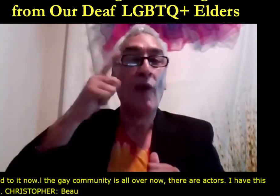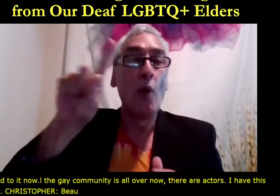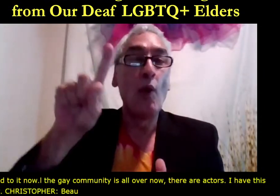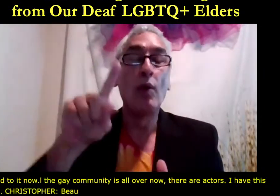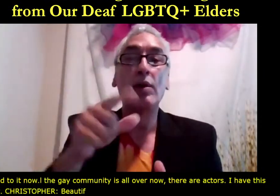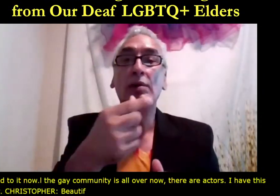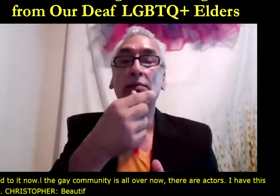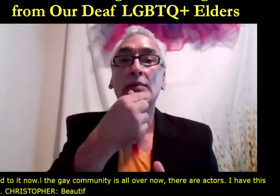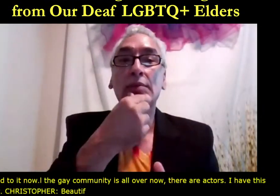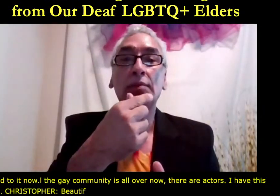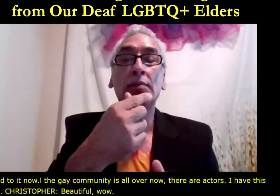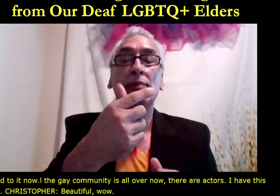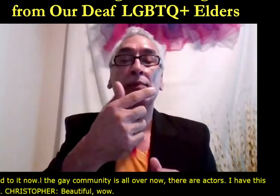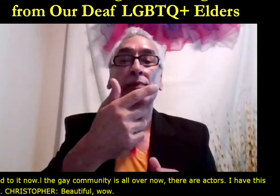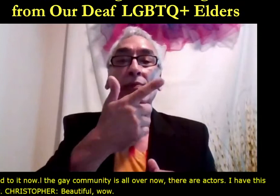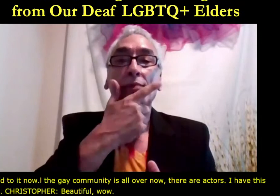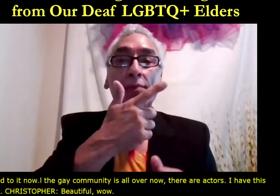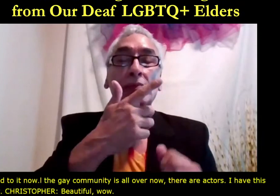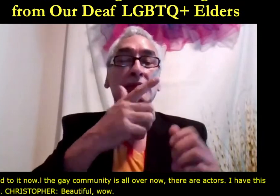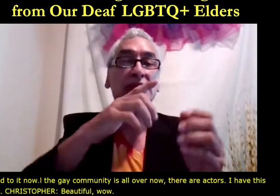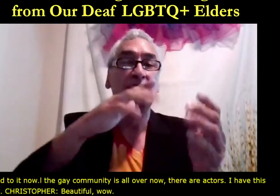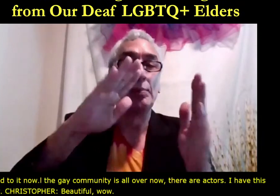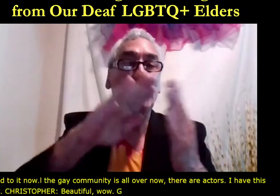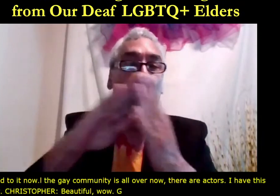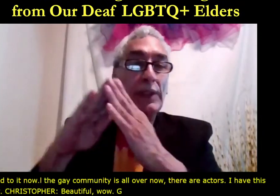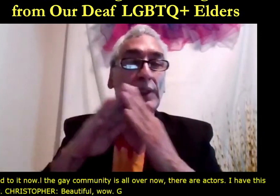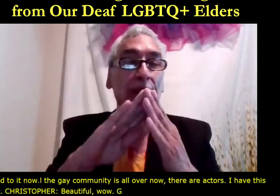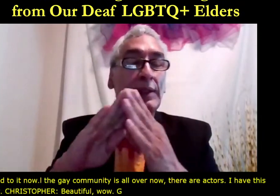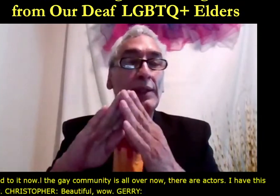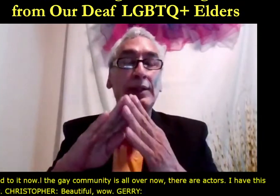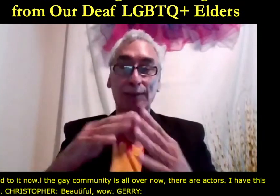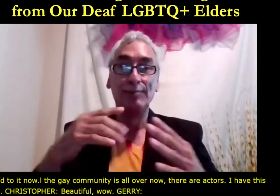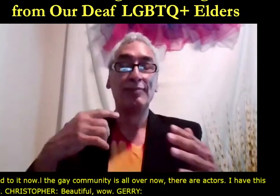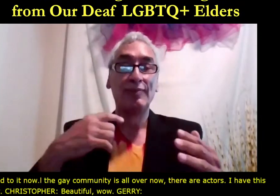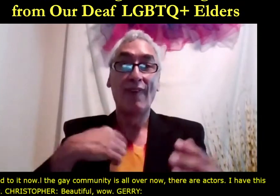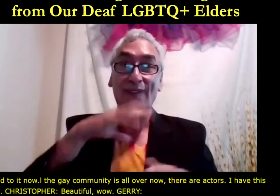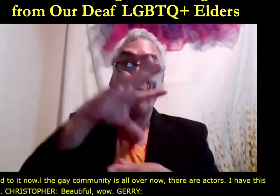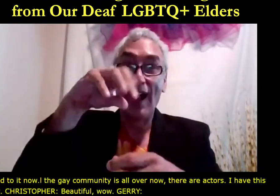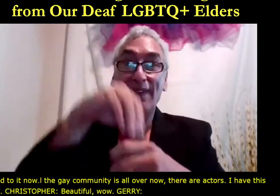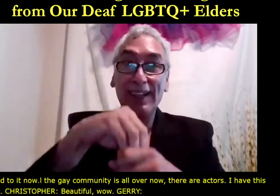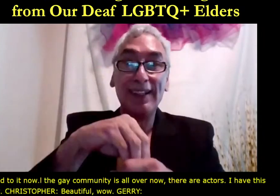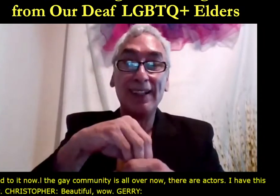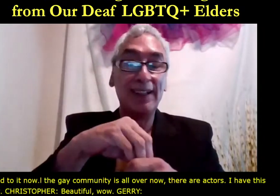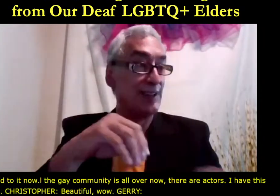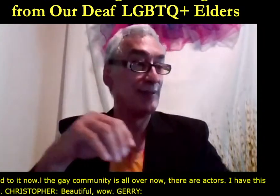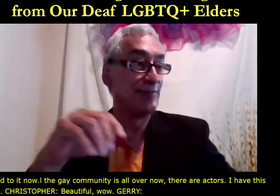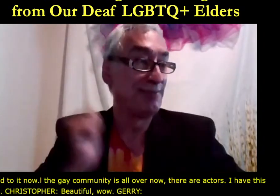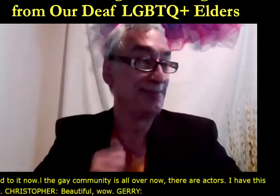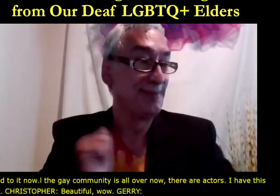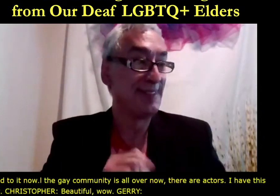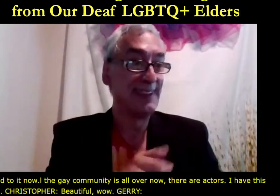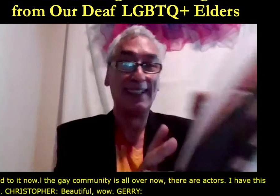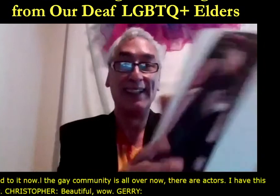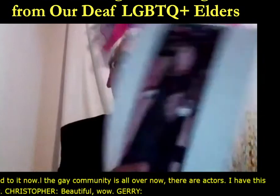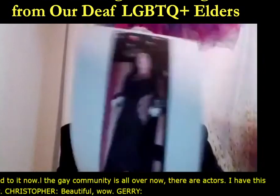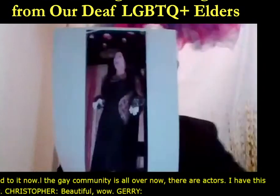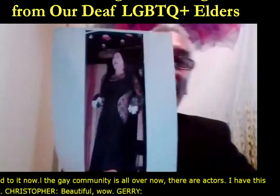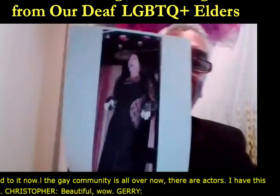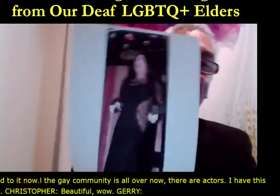in theater uh for gay and lesbian community productions and these are things i've been involved with